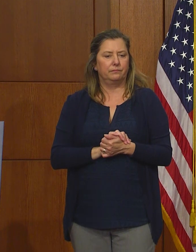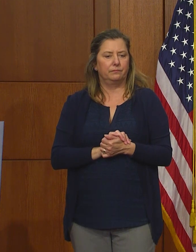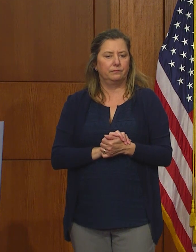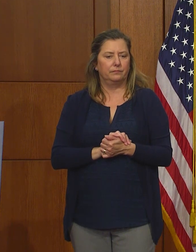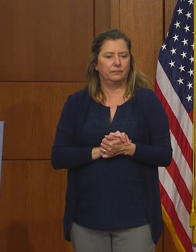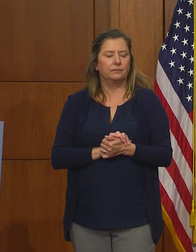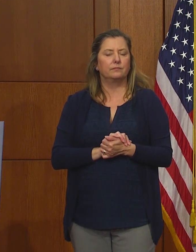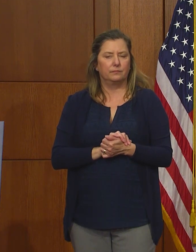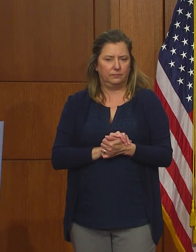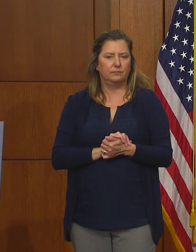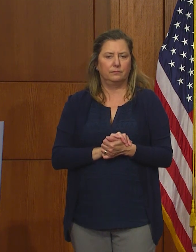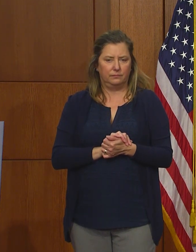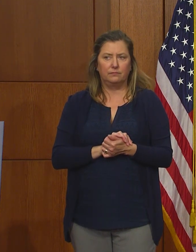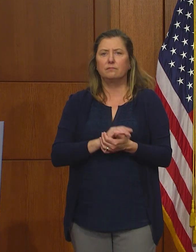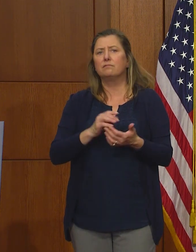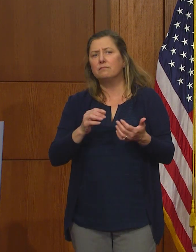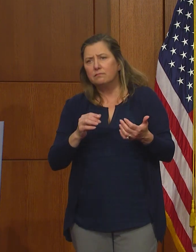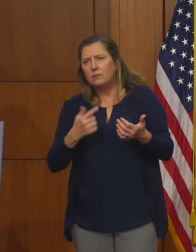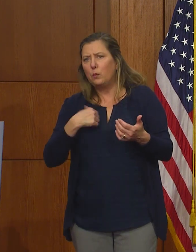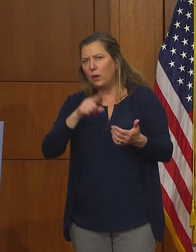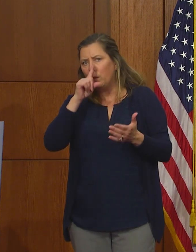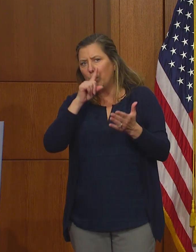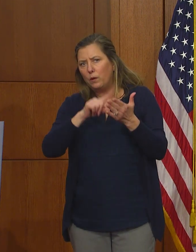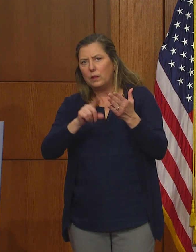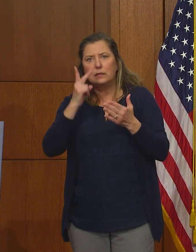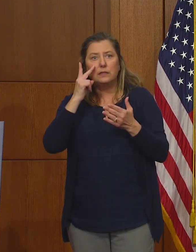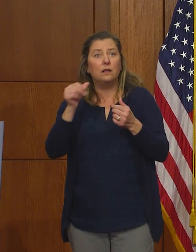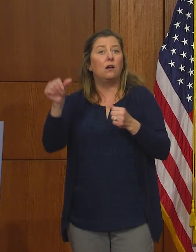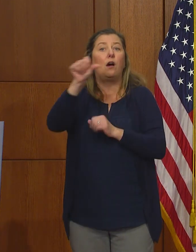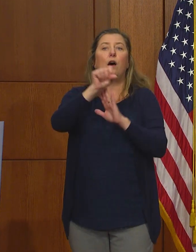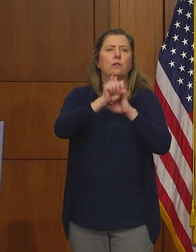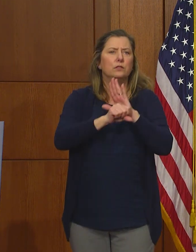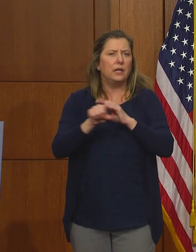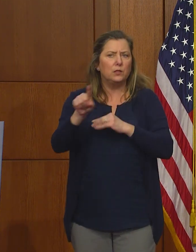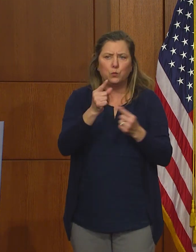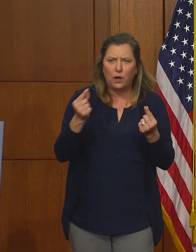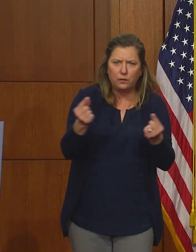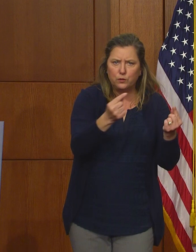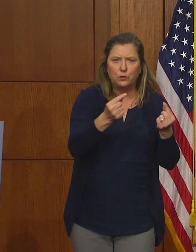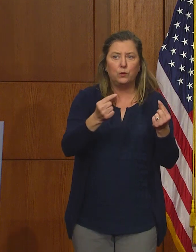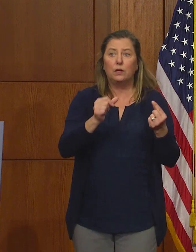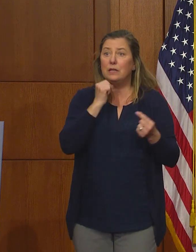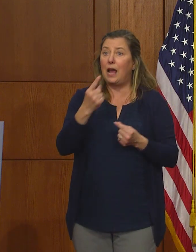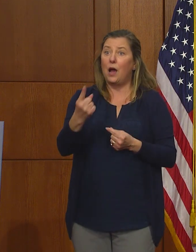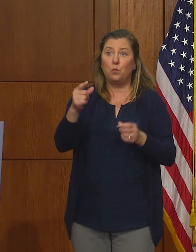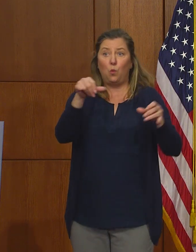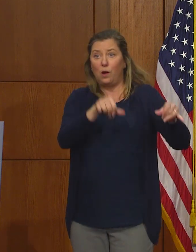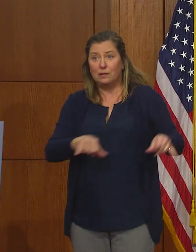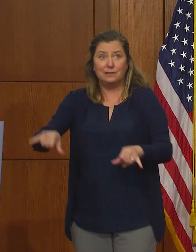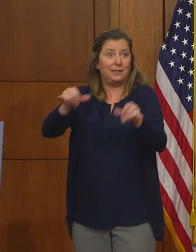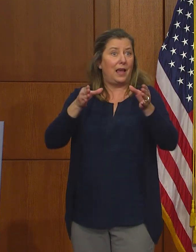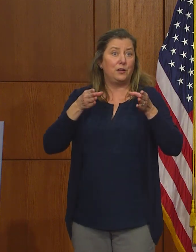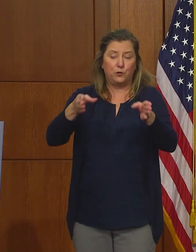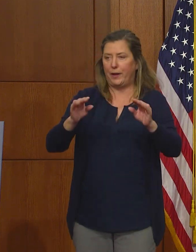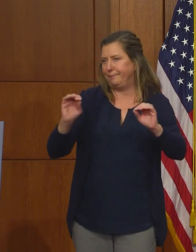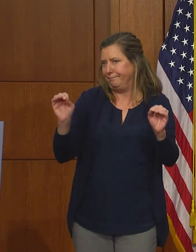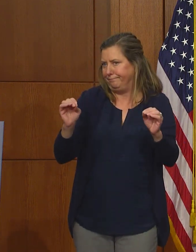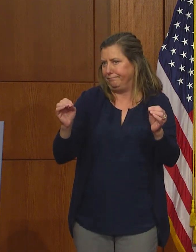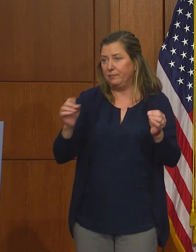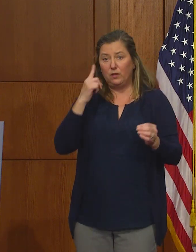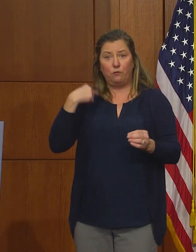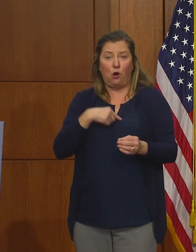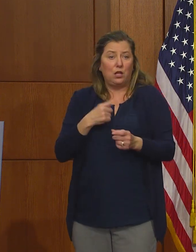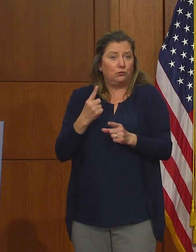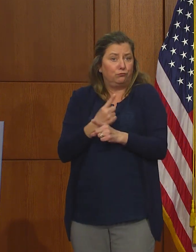intend to see what other methodologies other states are doing. There's not a standard methodology. For us, it made sense